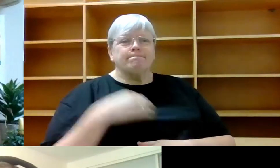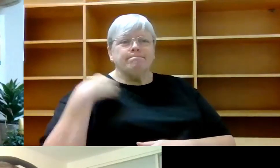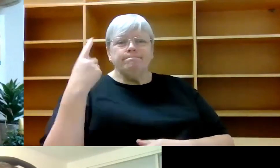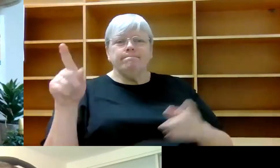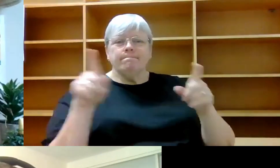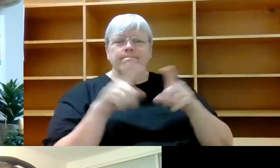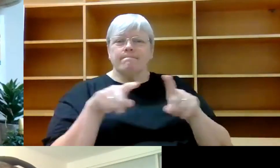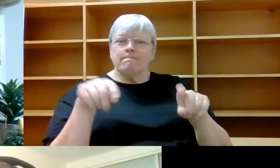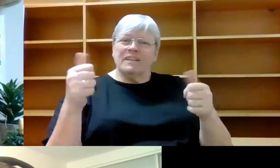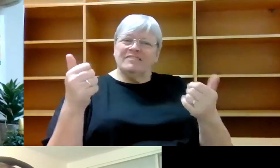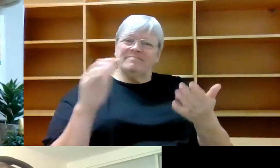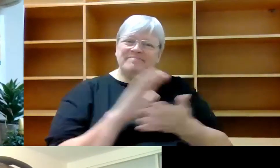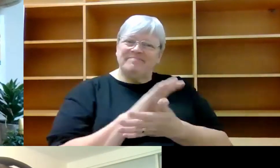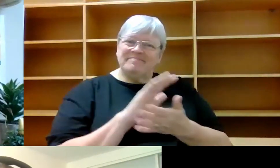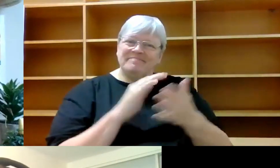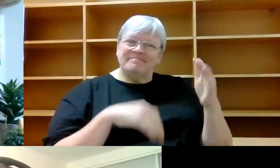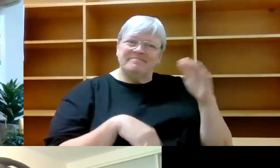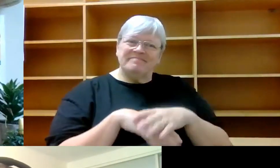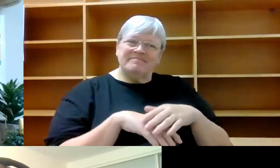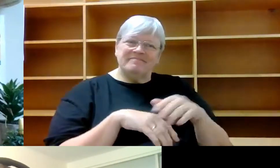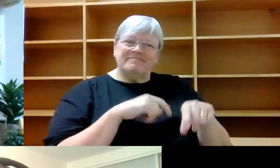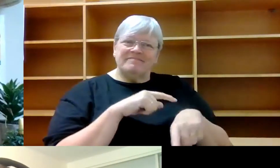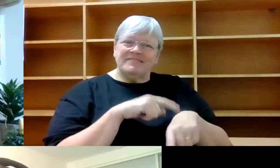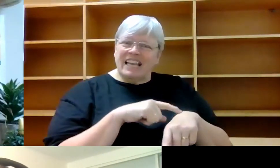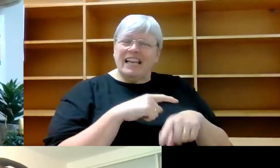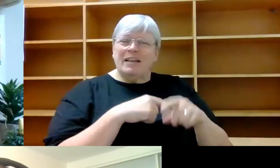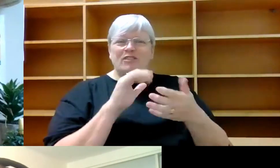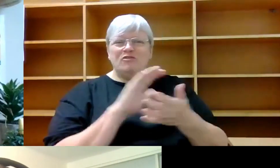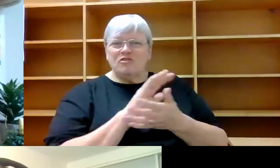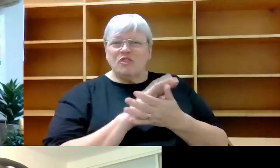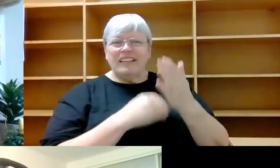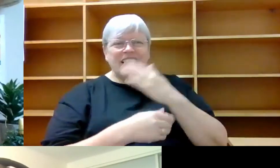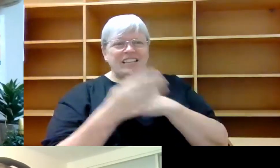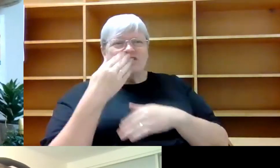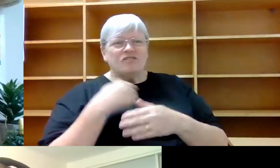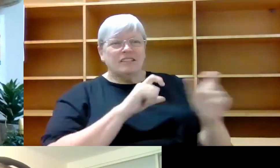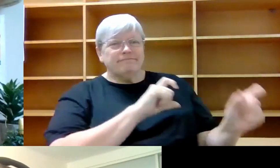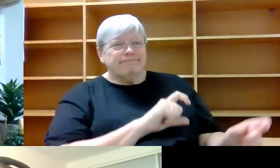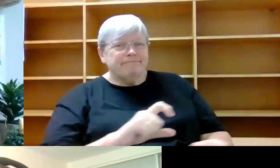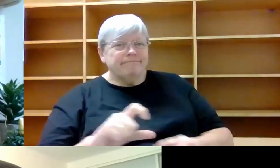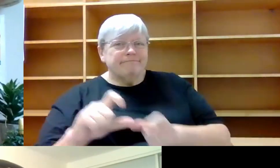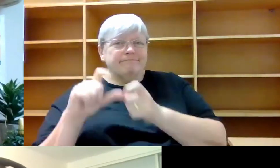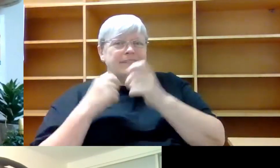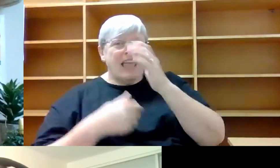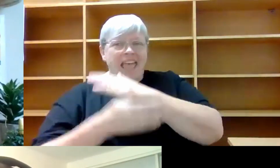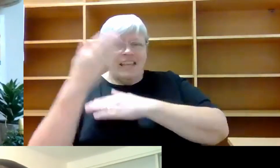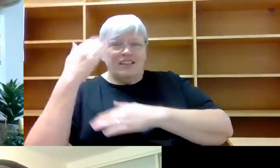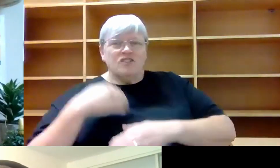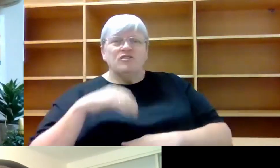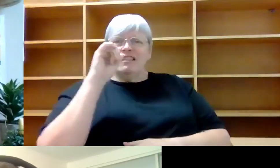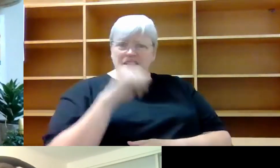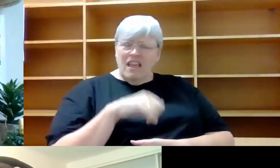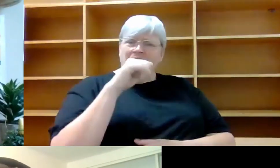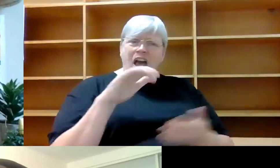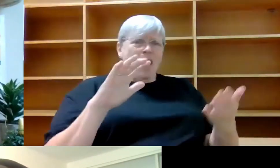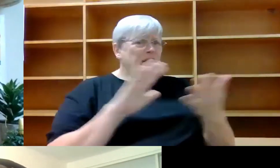like a really fruitful time going through all this Yeah. history. Are you going to stick to writing historical for a little while? Yeah, I think so. I'm